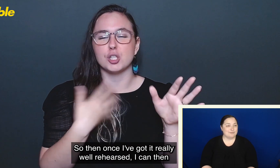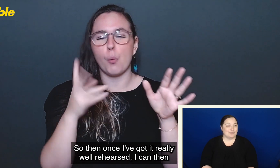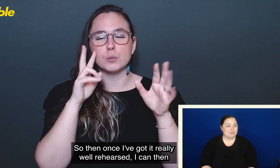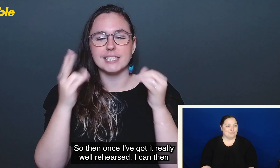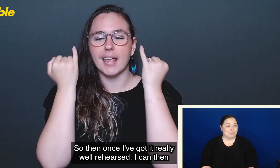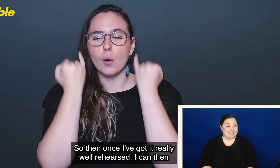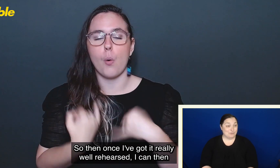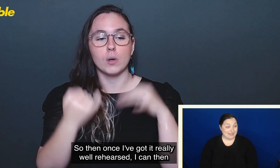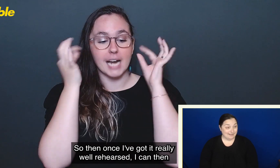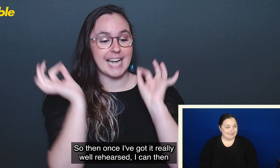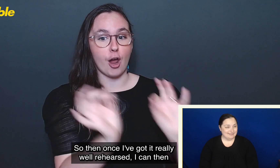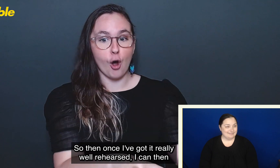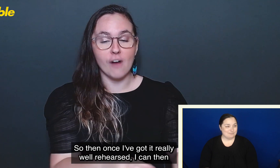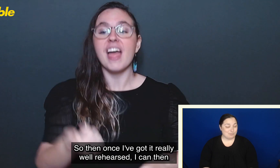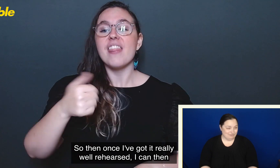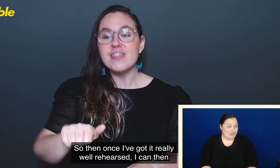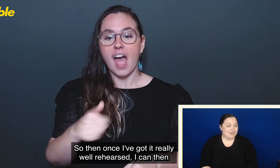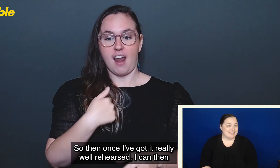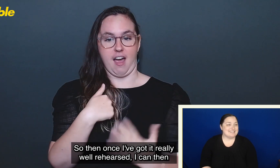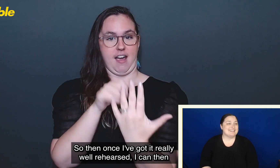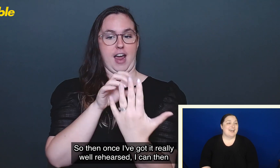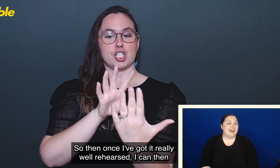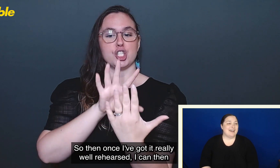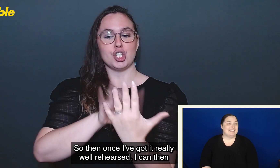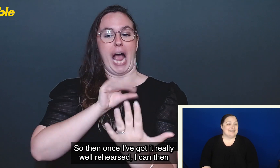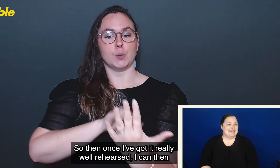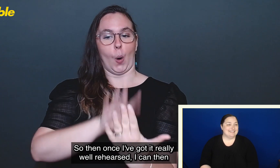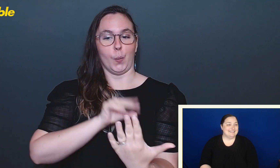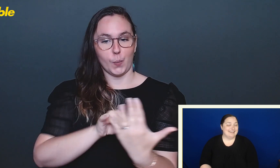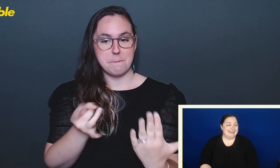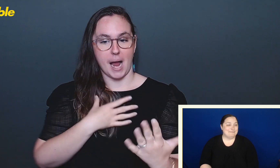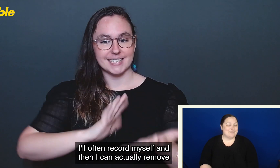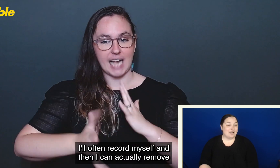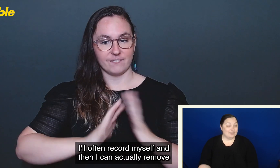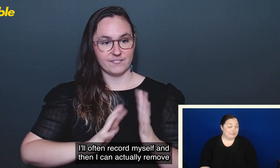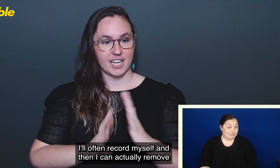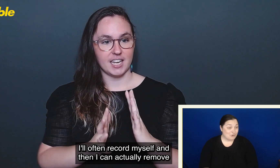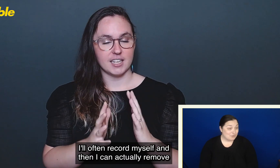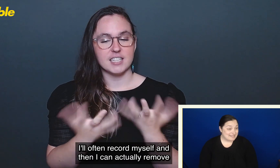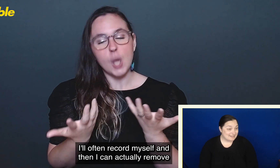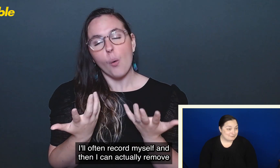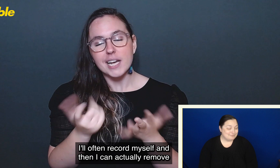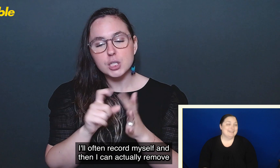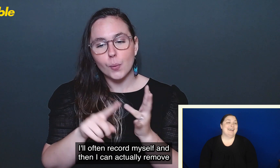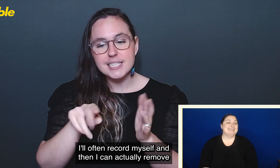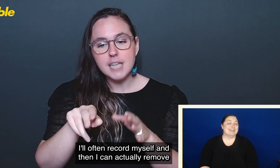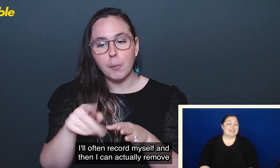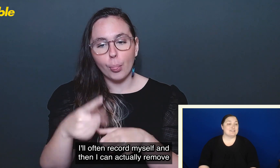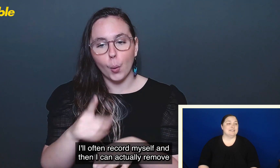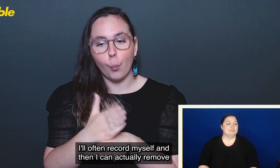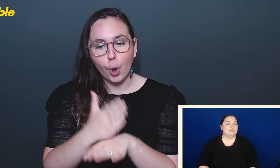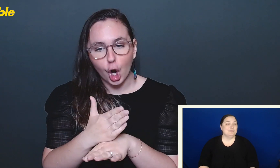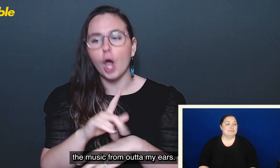I've got it really well rehearsed, I can then I'll often record myself, and then I